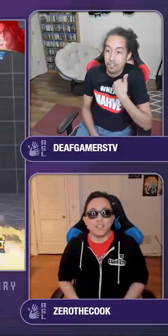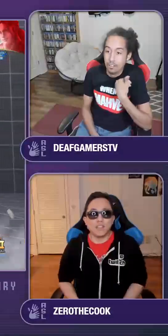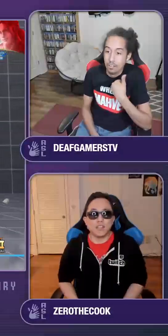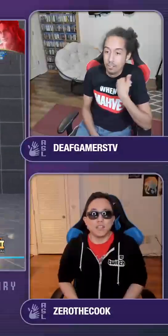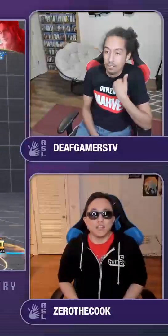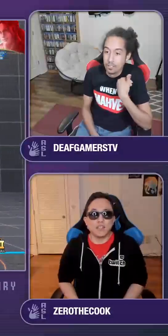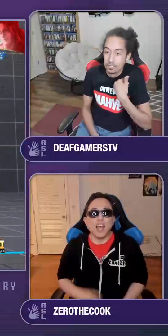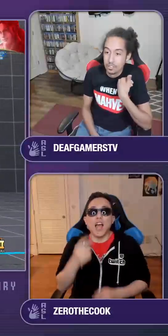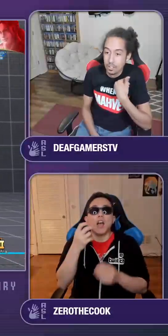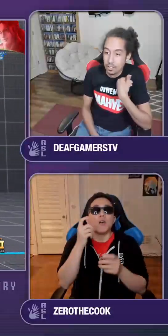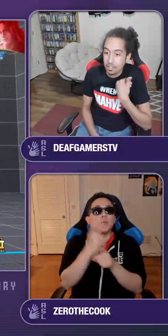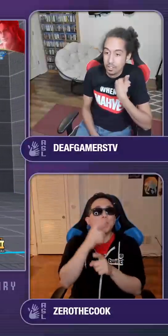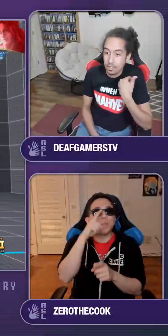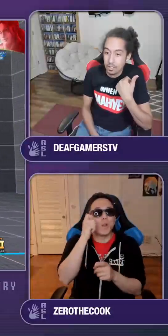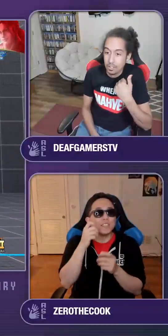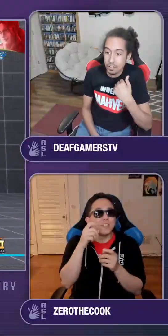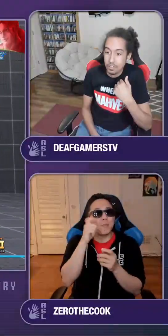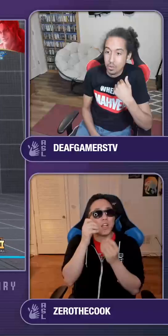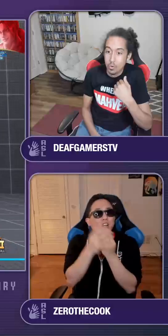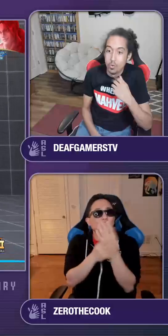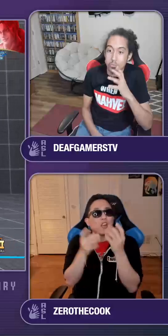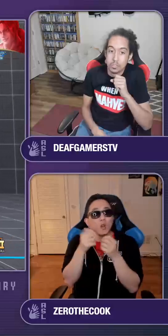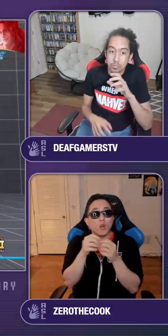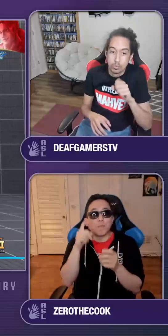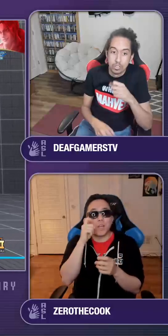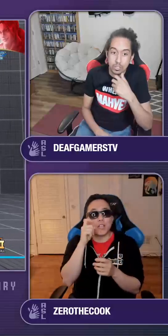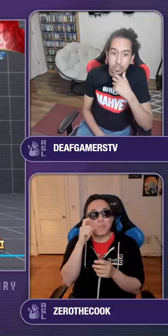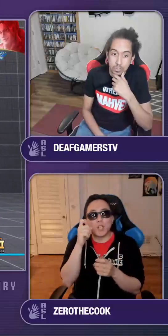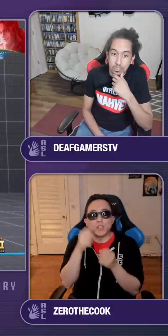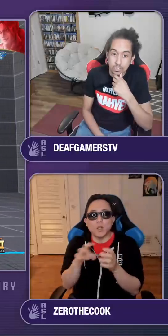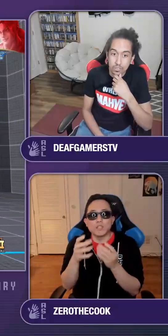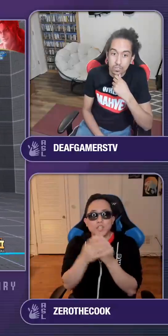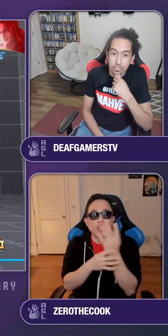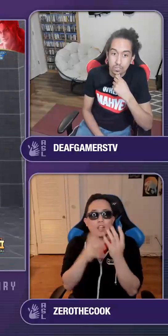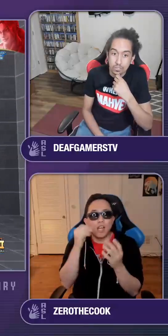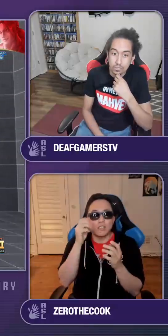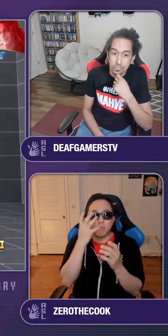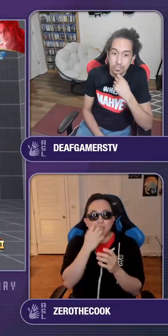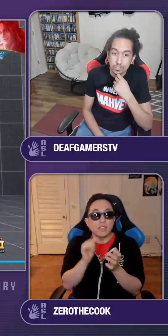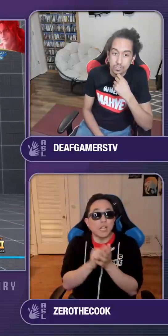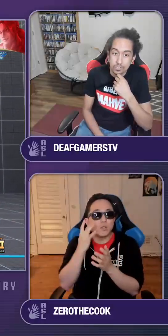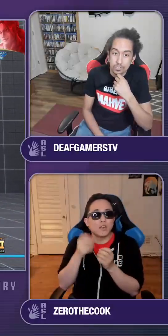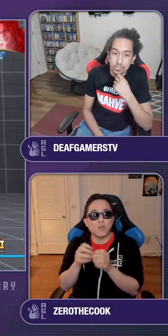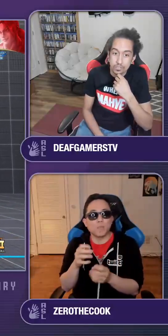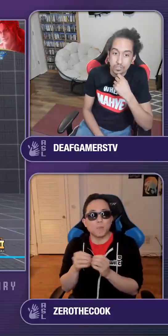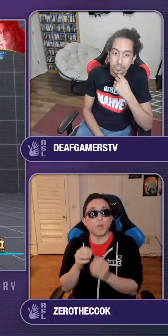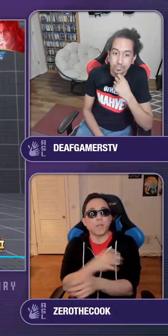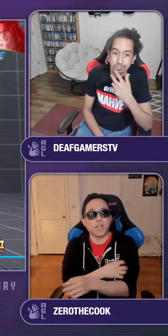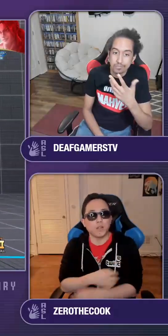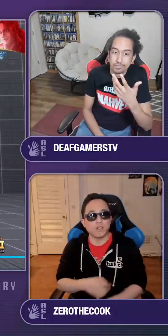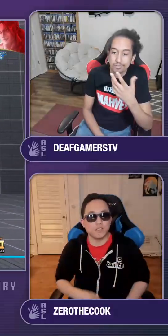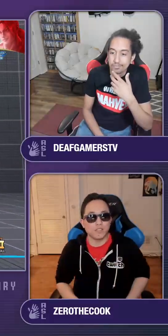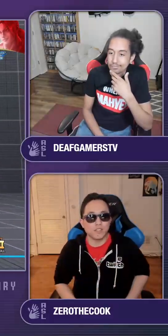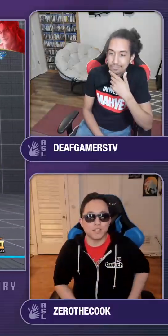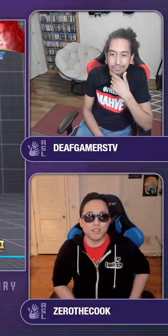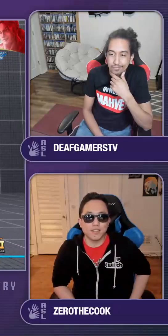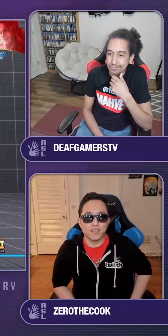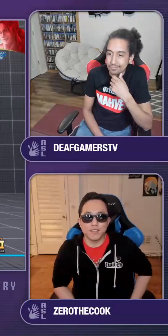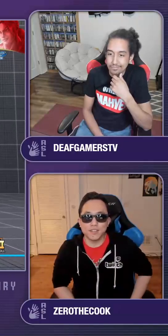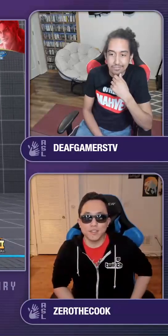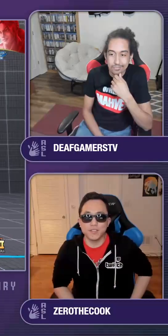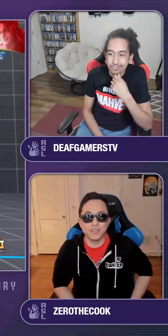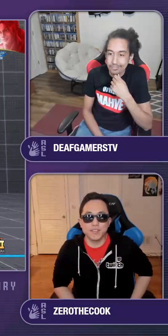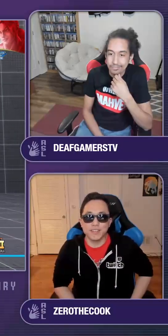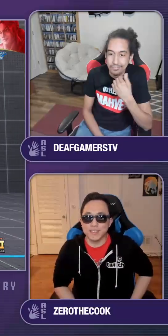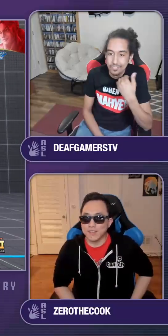just jabbing the critical art, but was a little delayed there on the cancel, causing him a lot of life here, but still alive. Just needs one